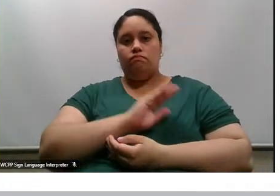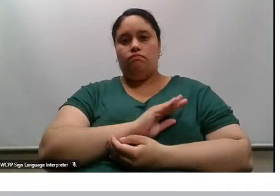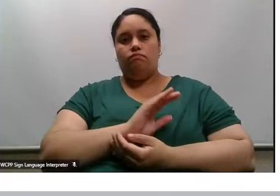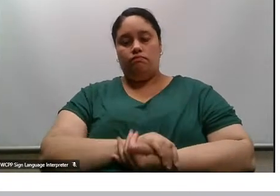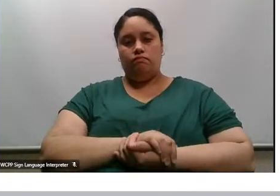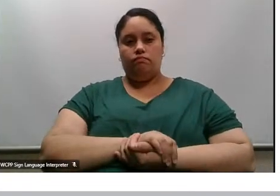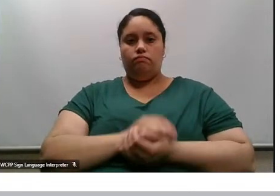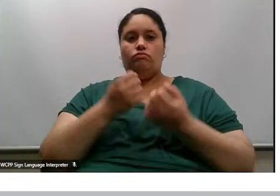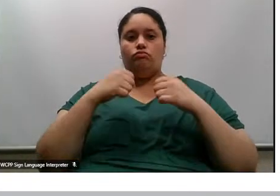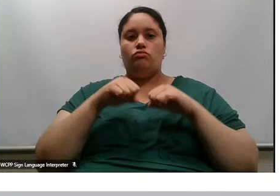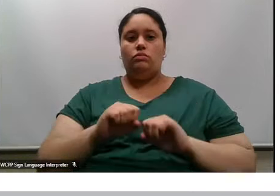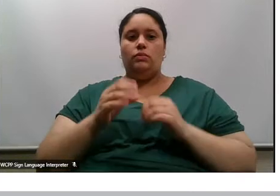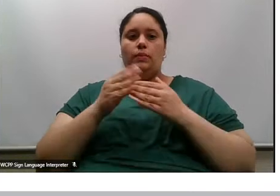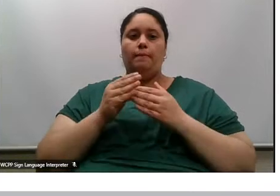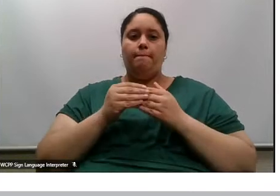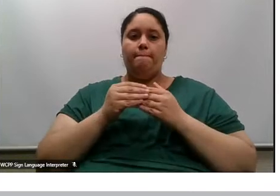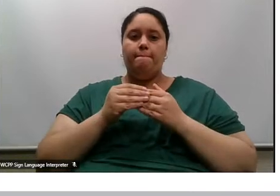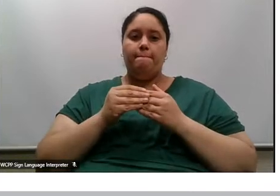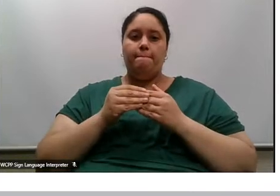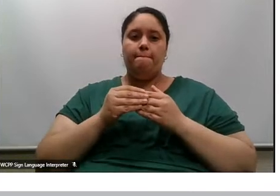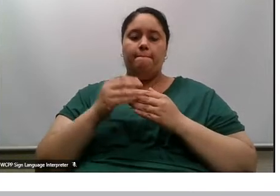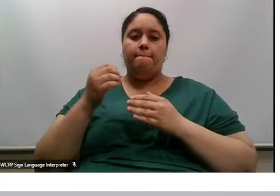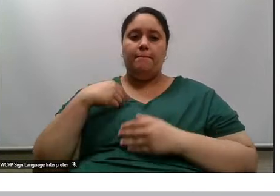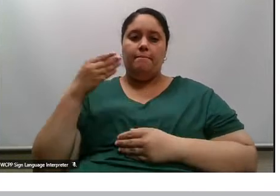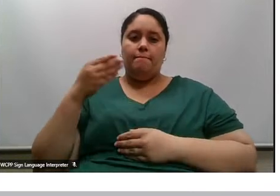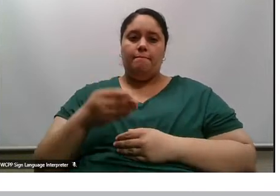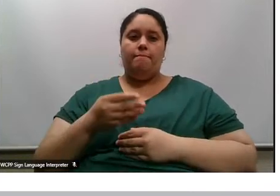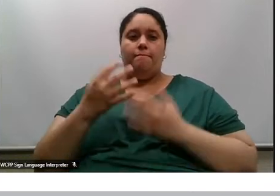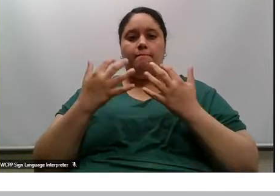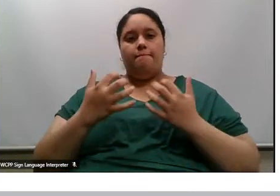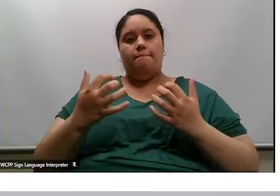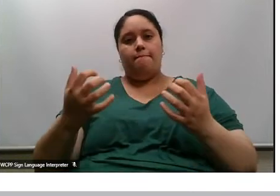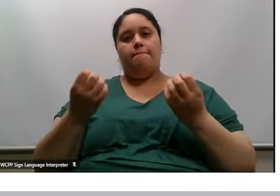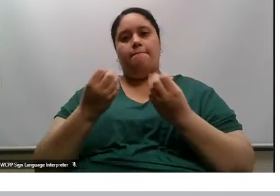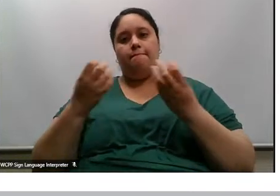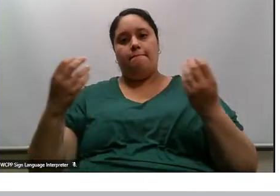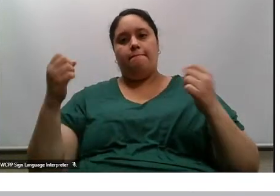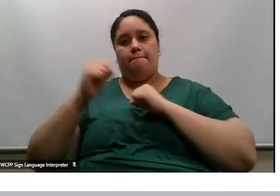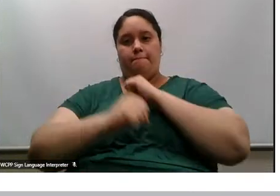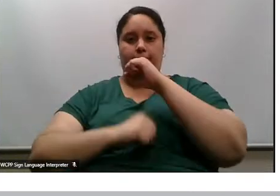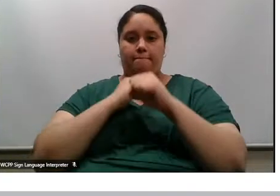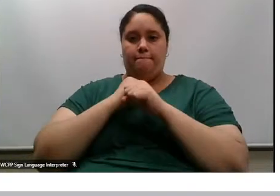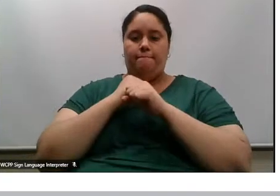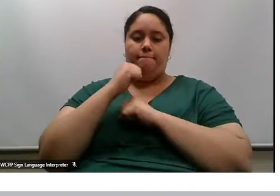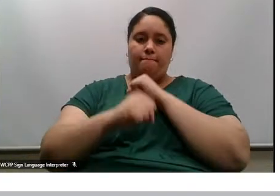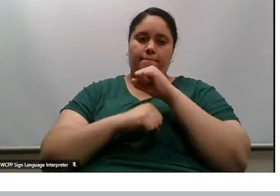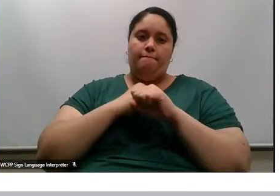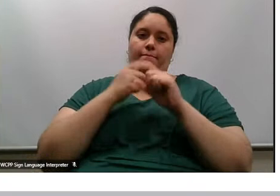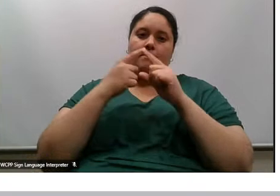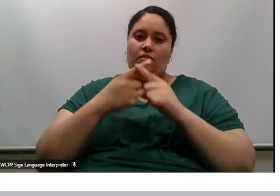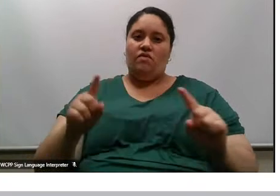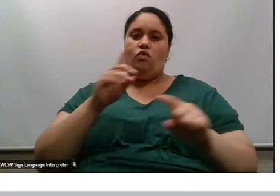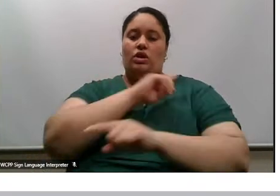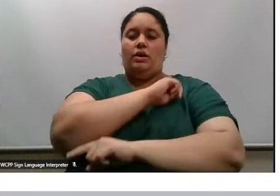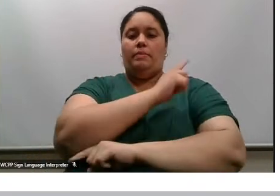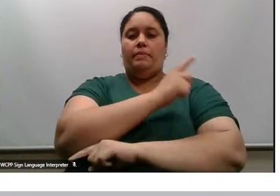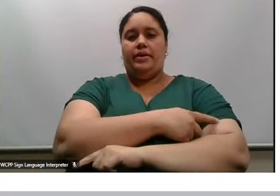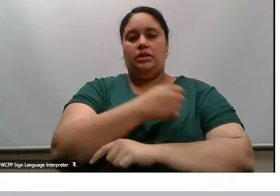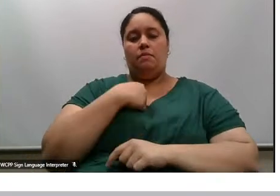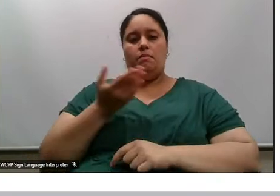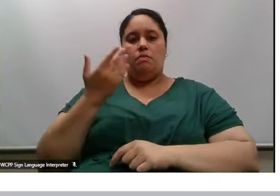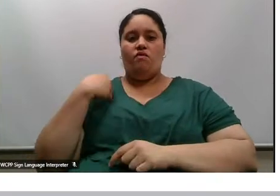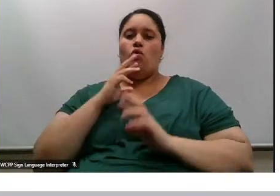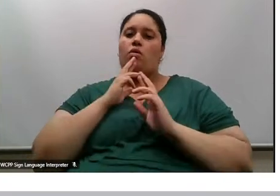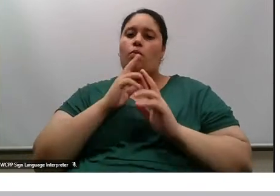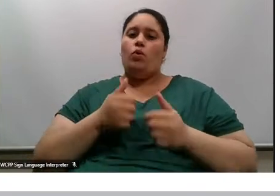Chair, members, I've been to this chamber many, many years in a very different capacity where I've just